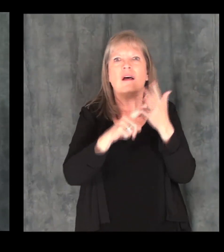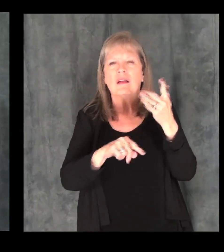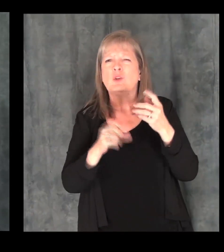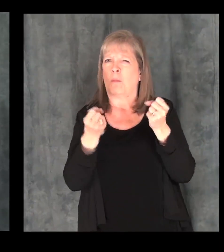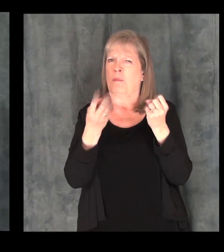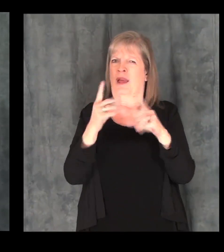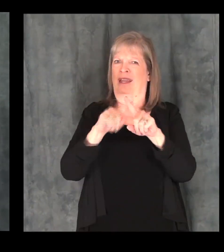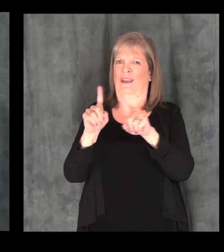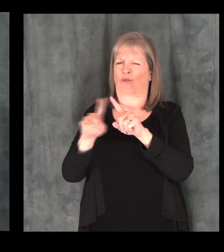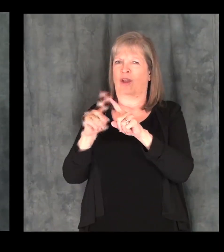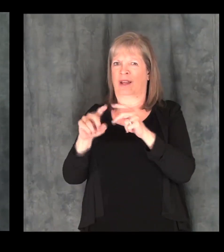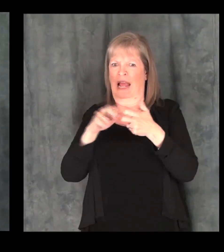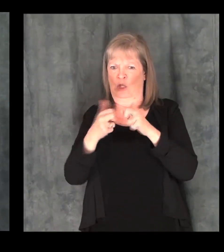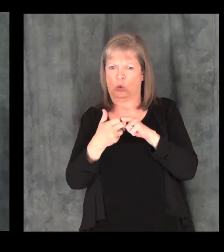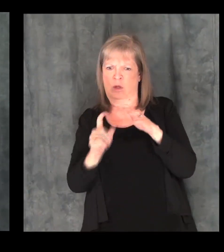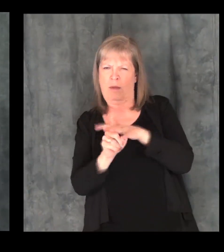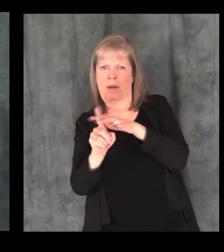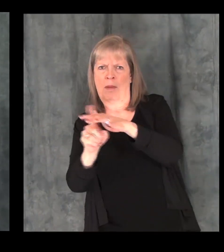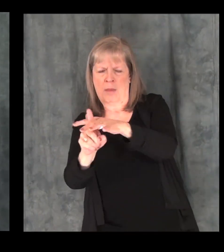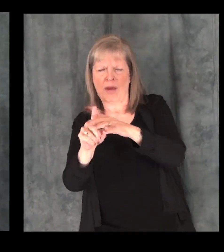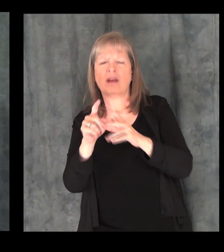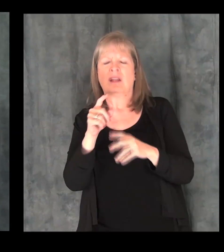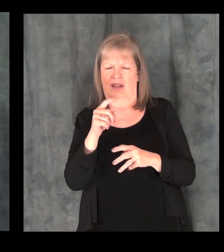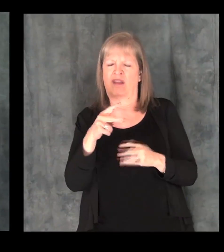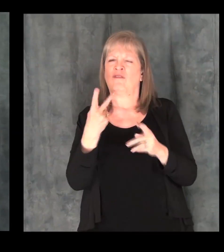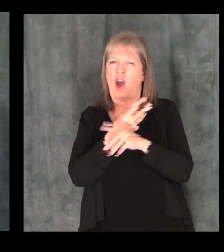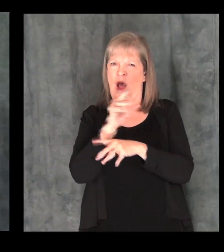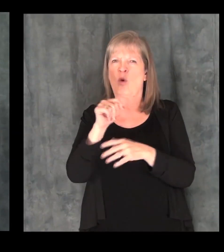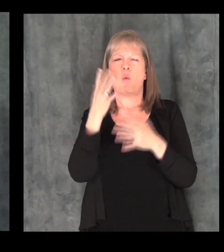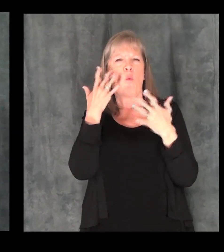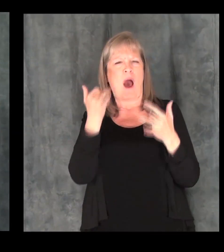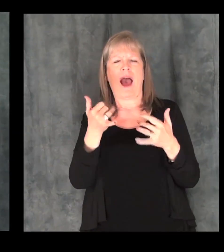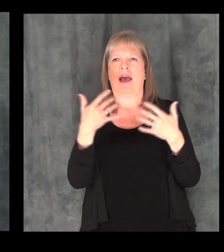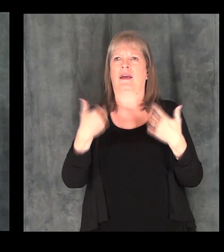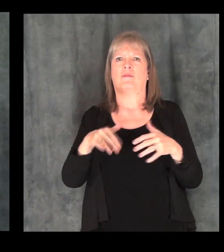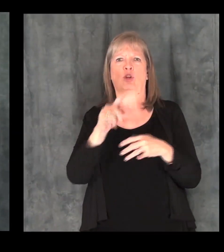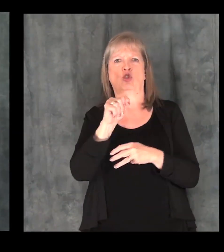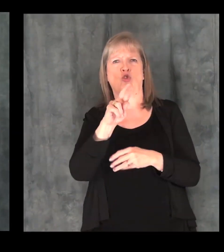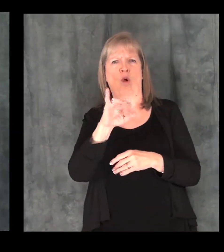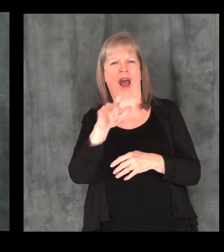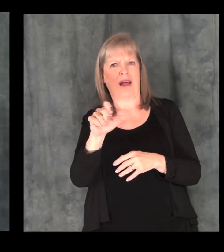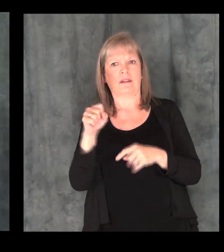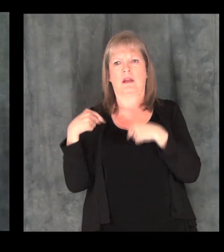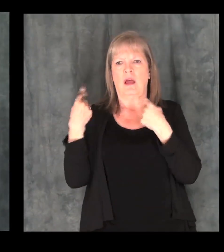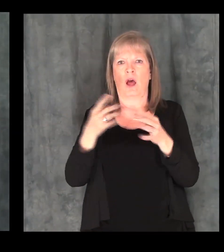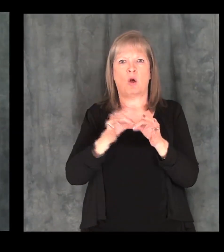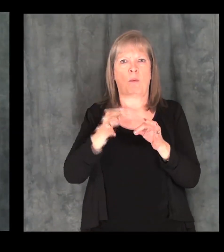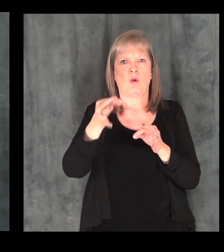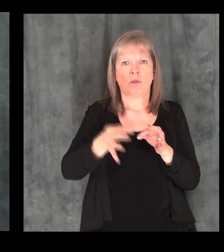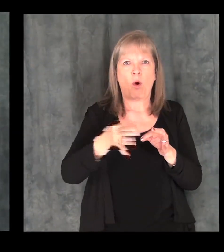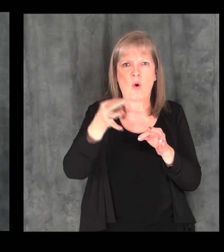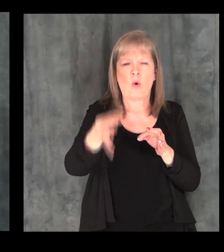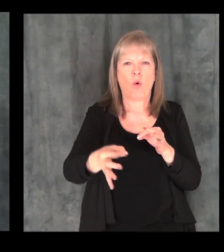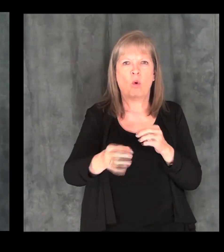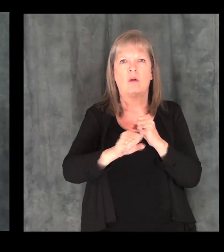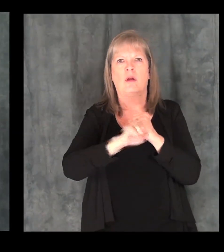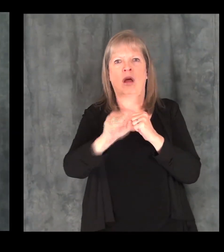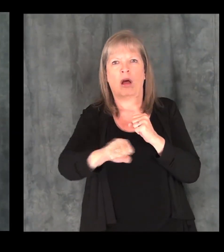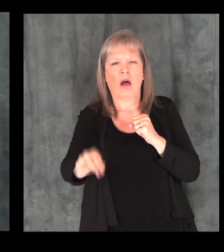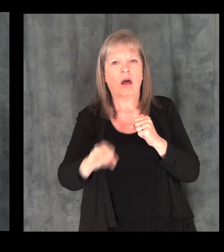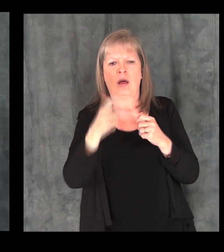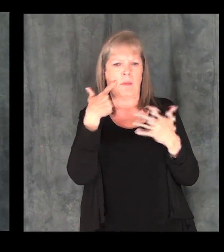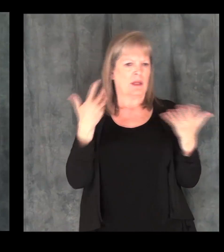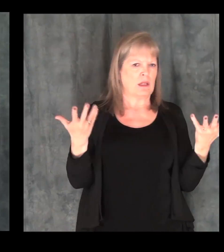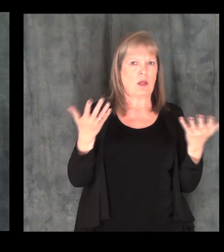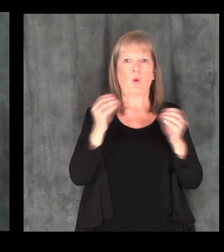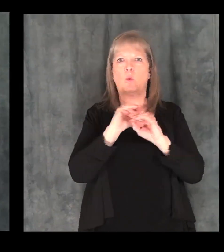issues that have been identified as to why trials are being postponed and delayed because of the provision of